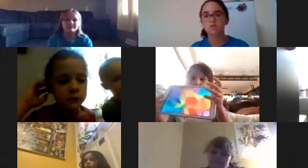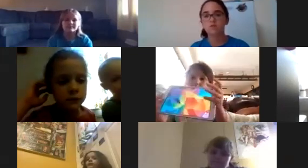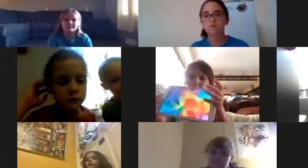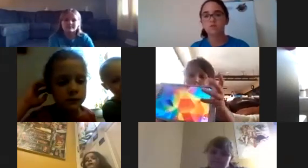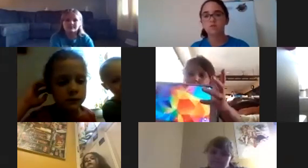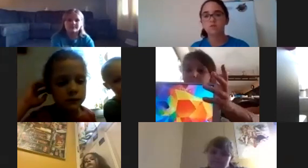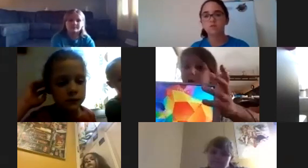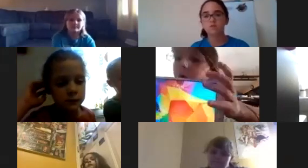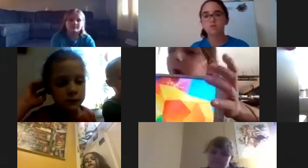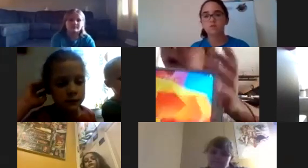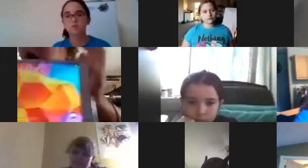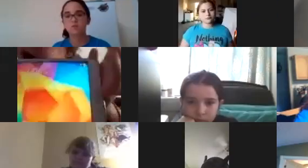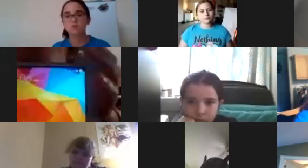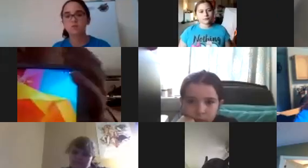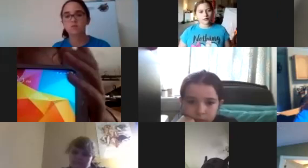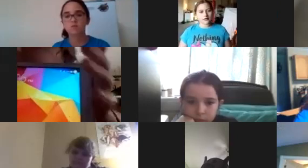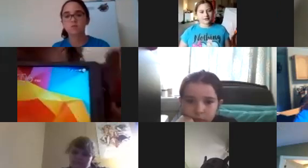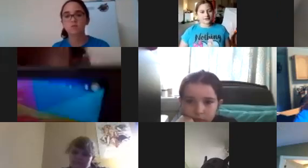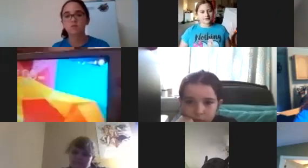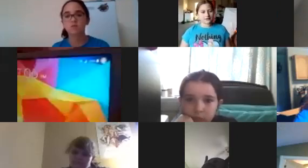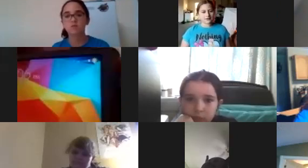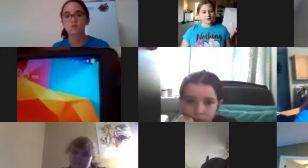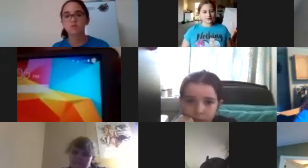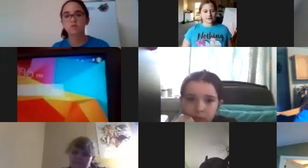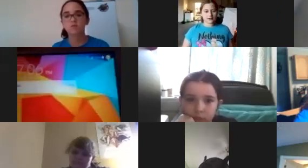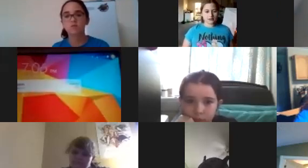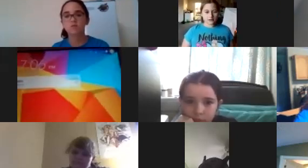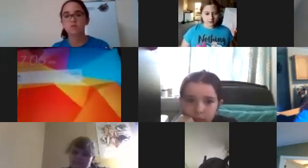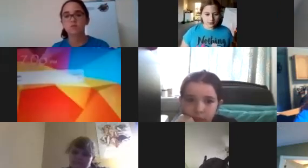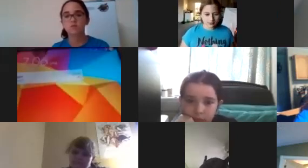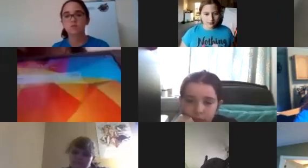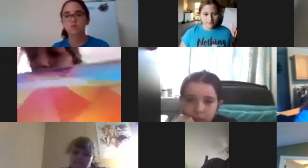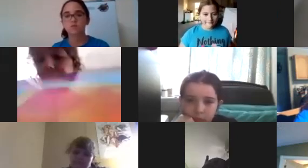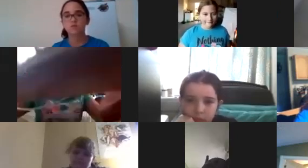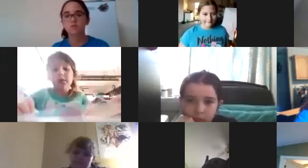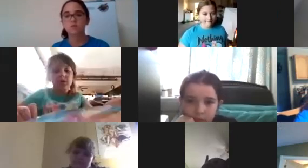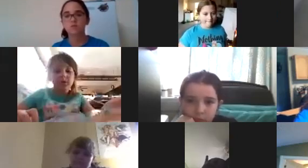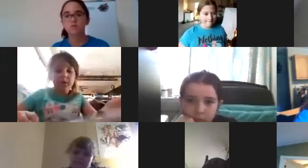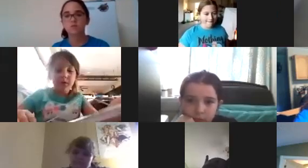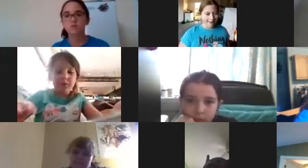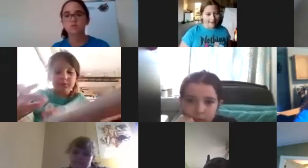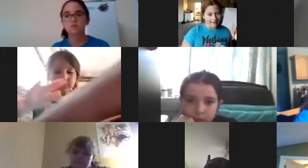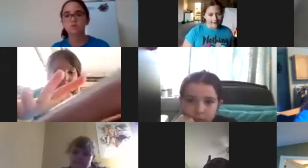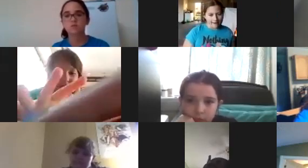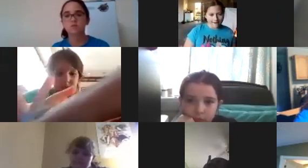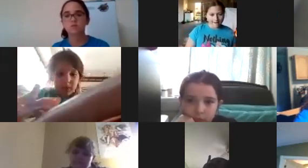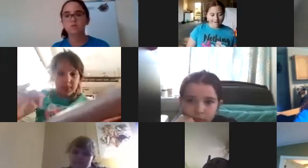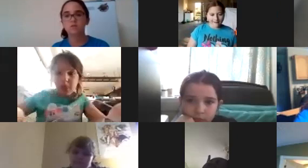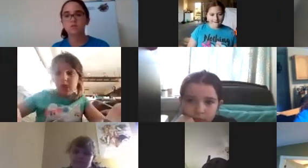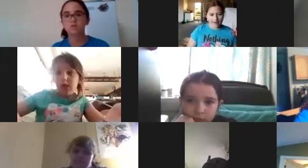and girls and other teachers who want to teach deaf boys and girls. So I wear a lot of different hats, but being able to do this interpreting for the